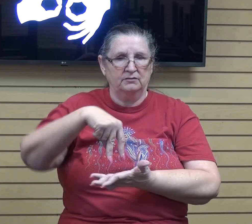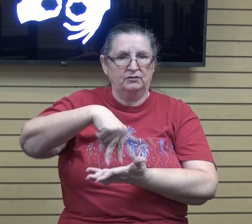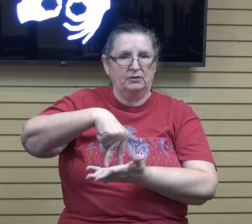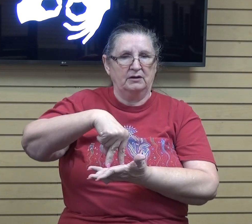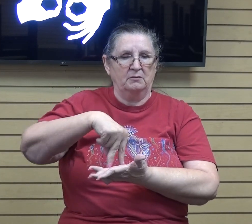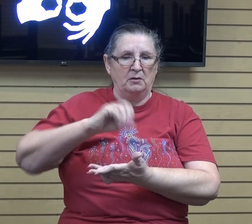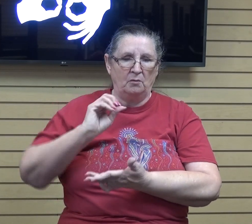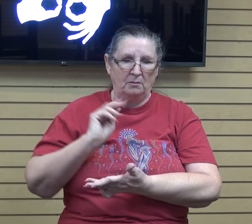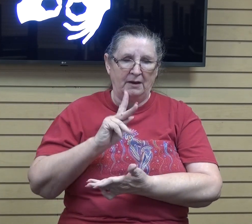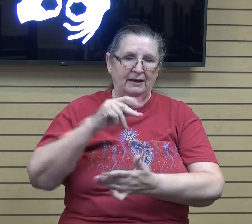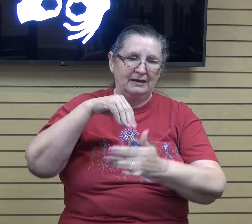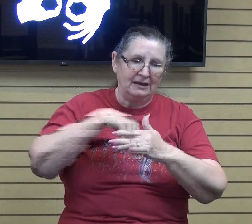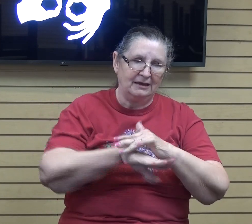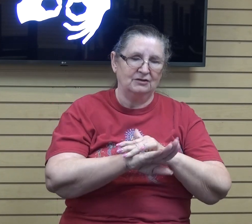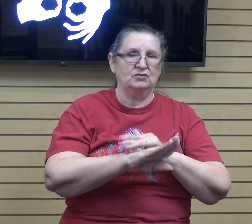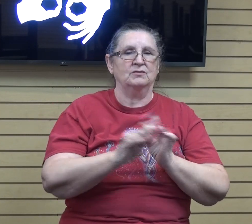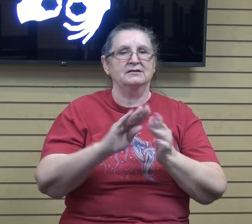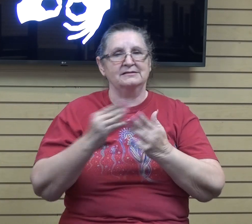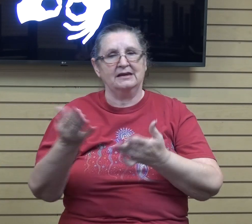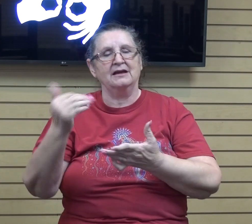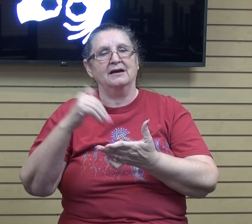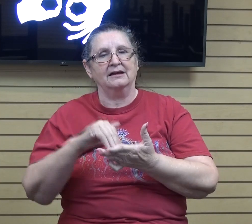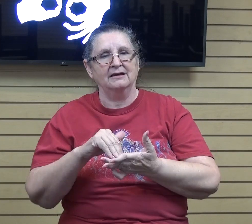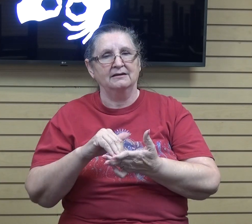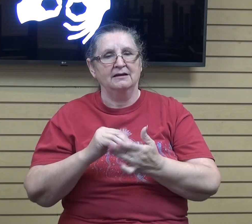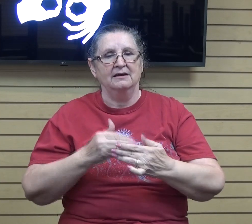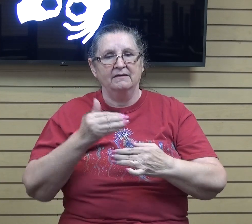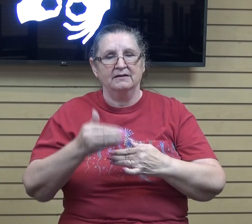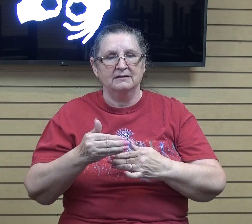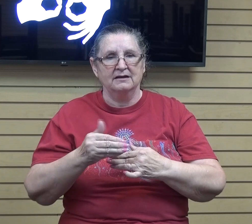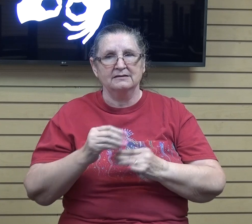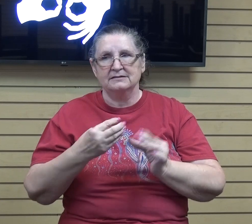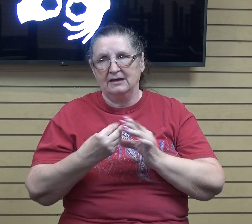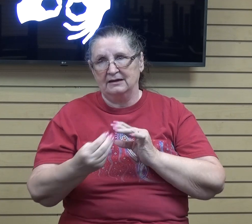the city. And the next day he departed with Barnabas to Derbe."